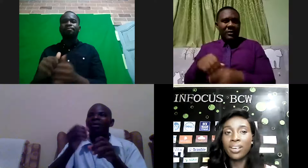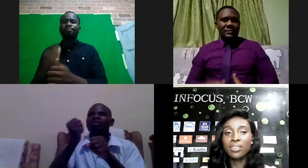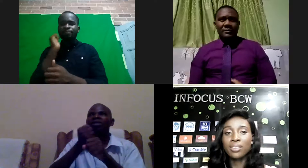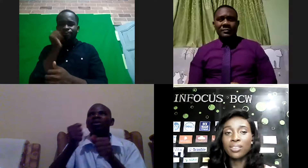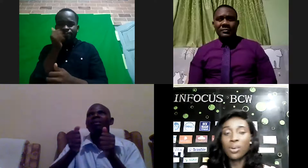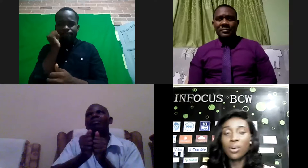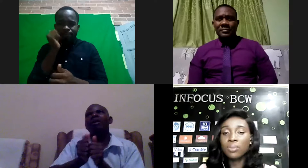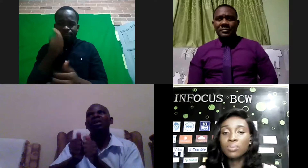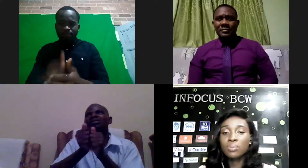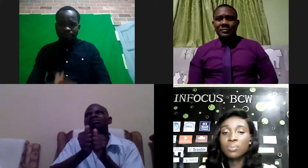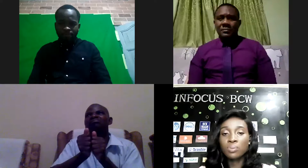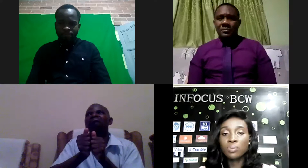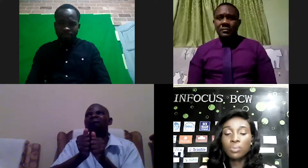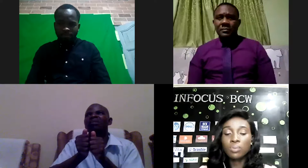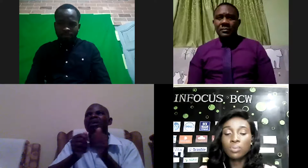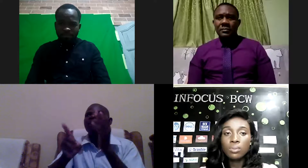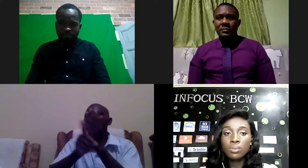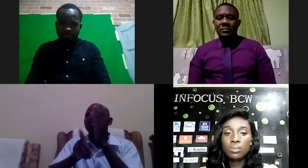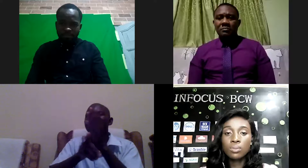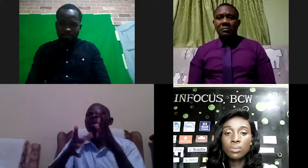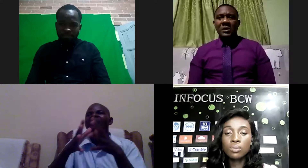Okay, okay.